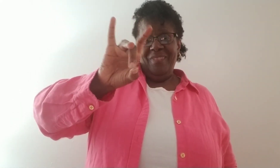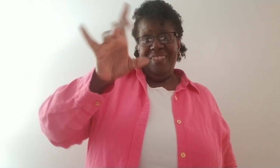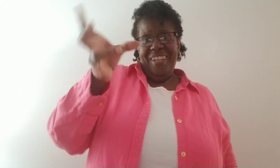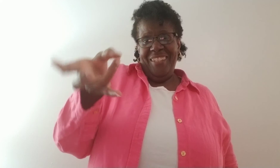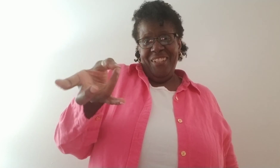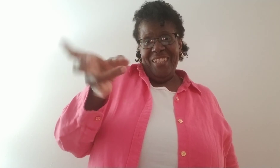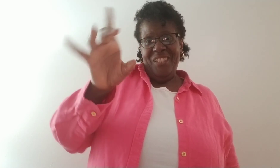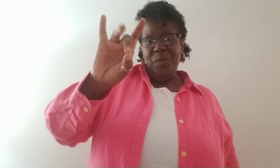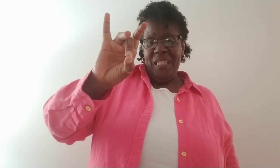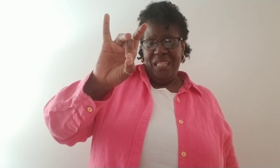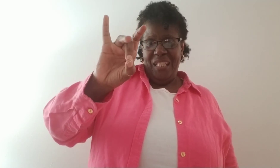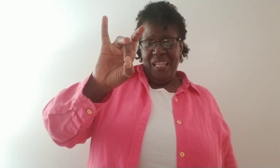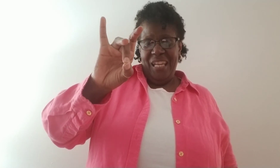Okay, there's that twisting.